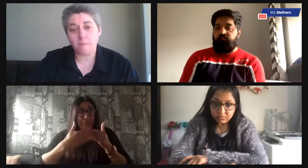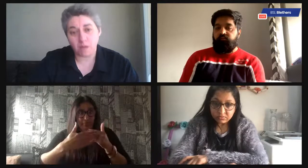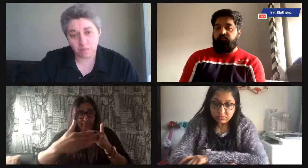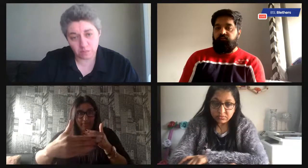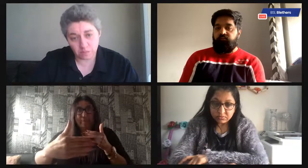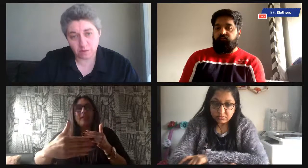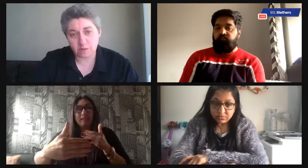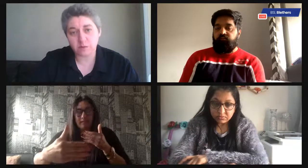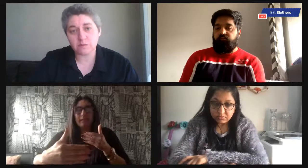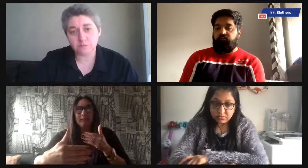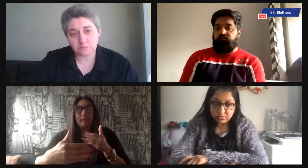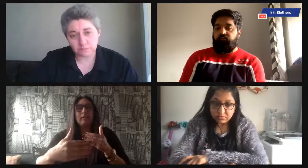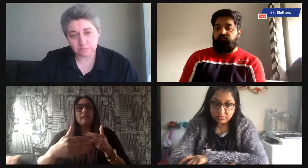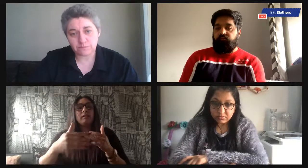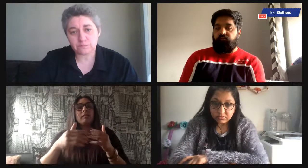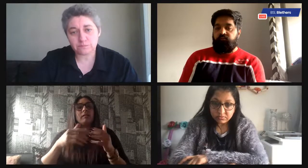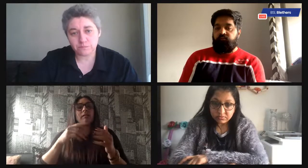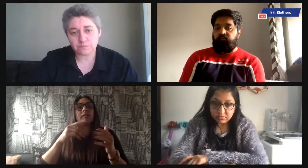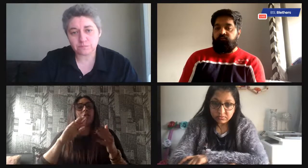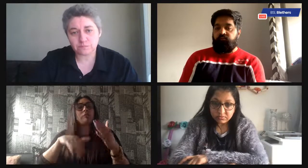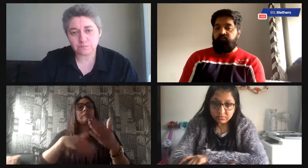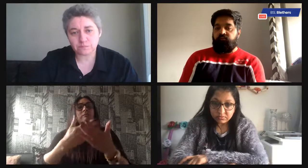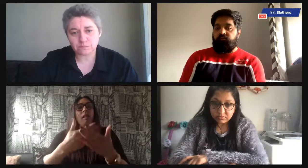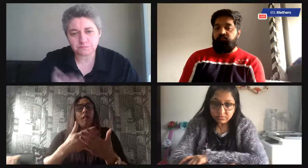one whole month.